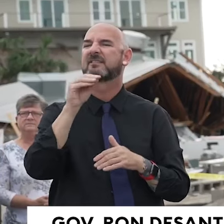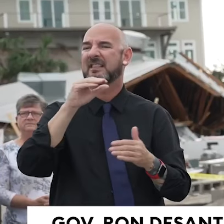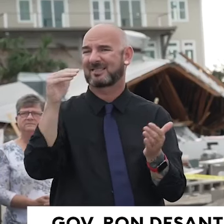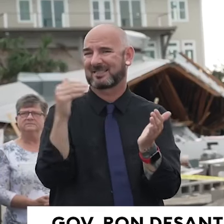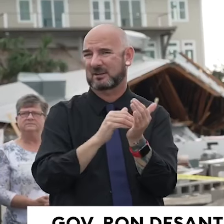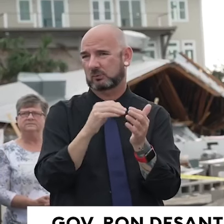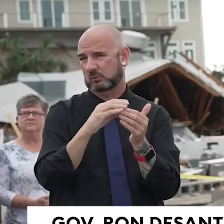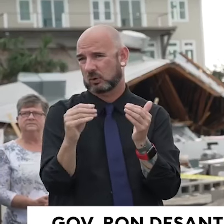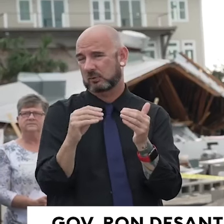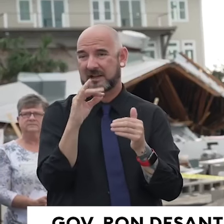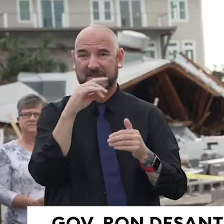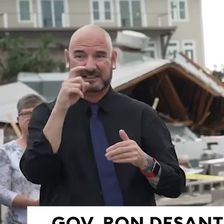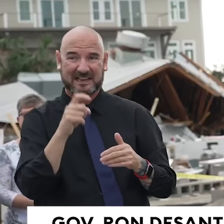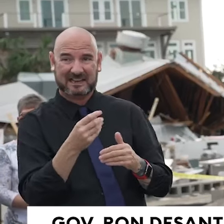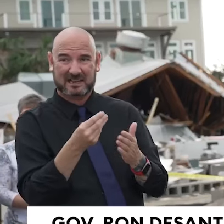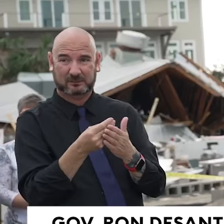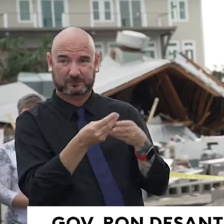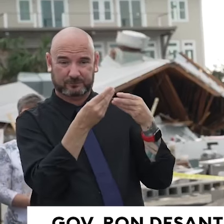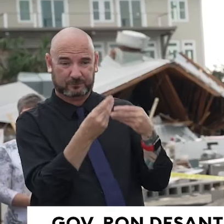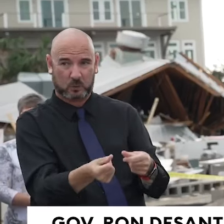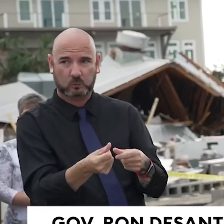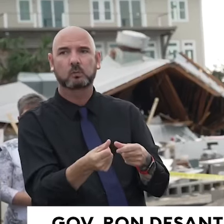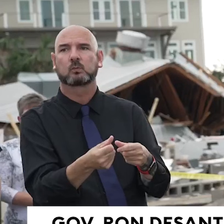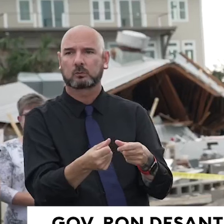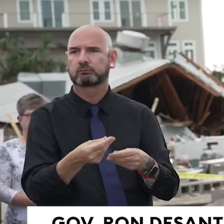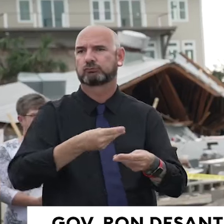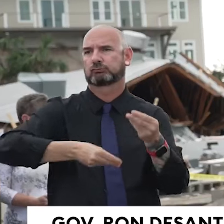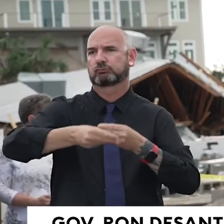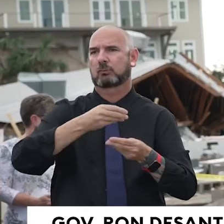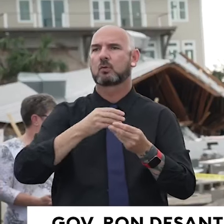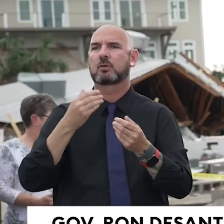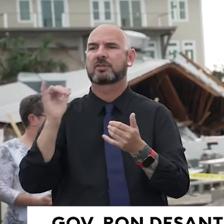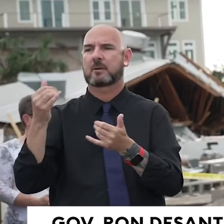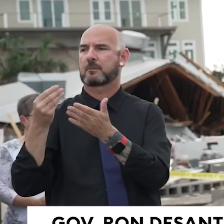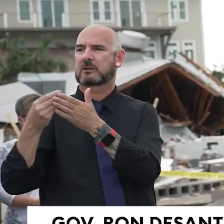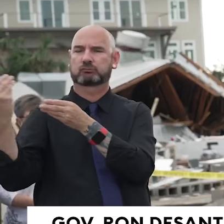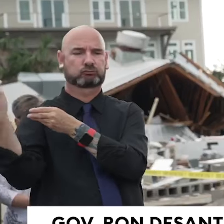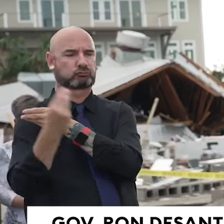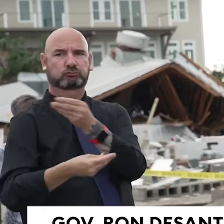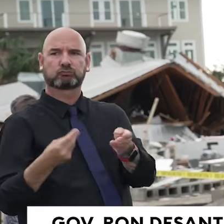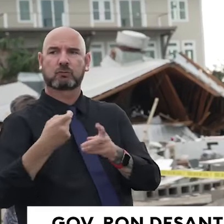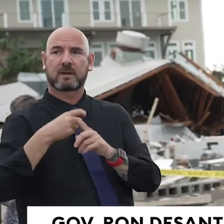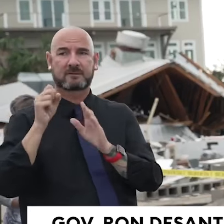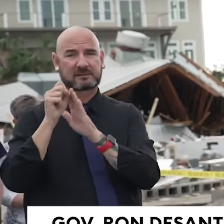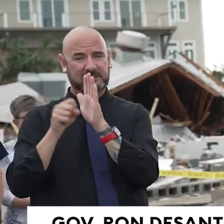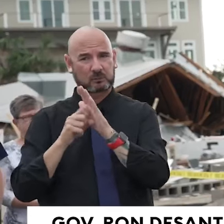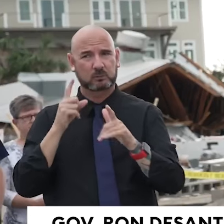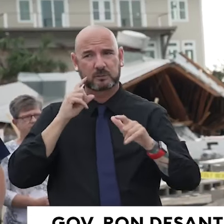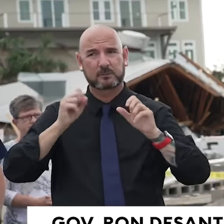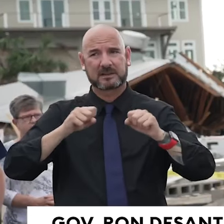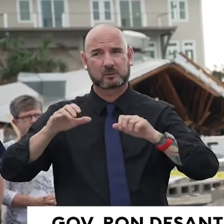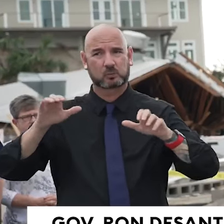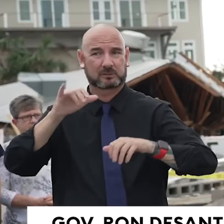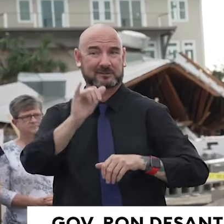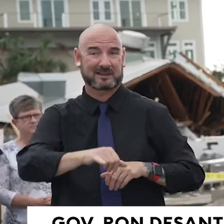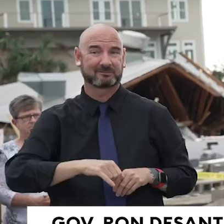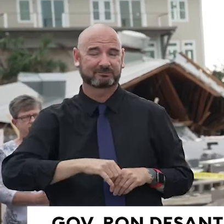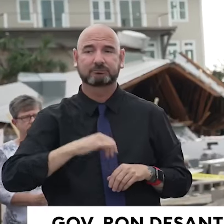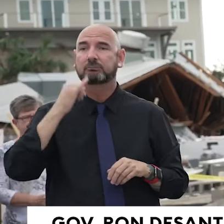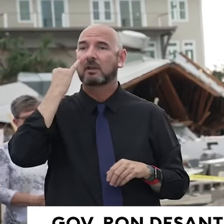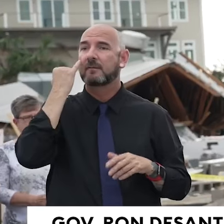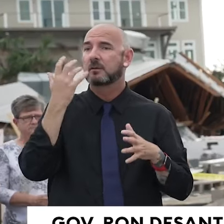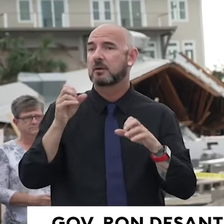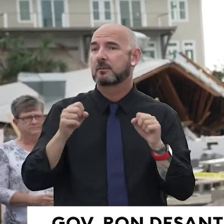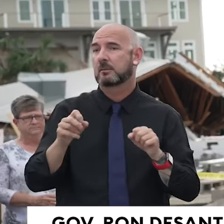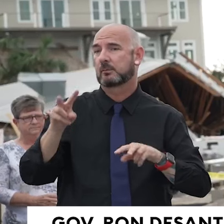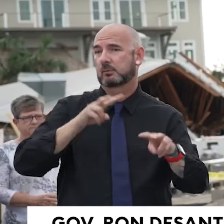that's probably going to be the most generous thing that's out there, certainly from the state, for you to be able to do. And if you want to be able to look and apply for